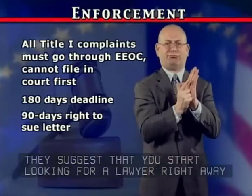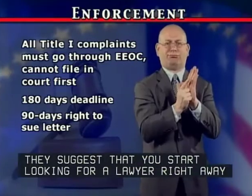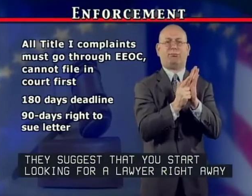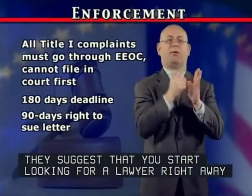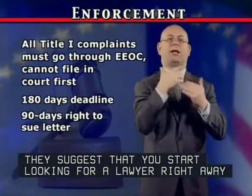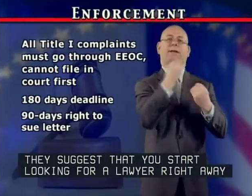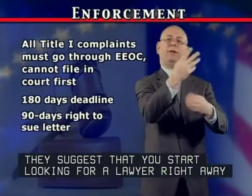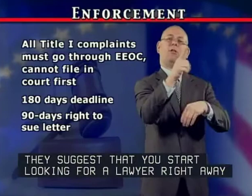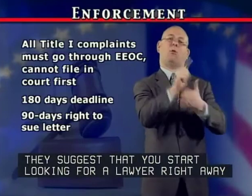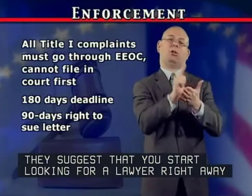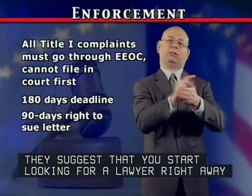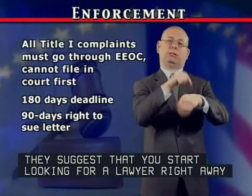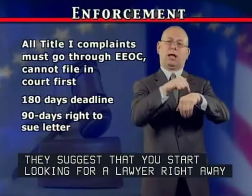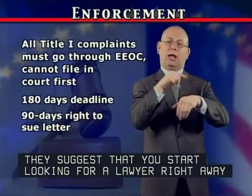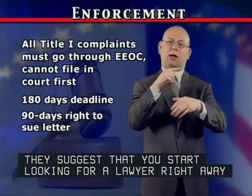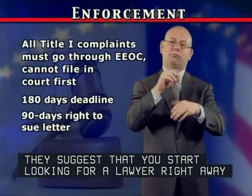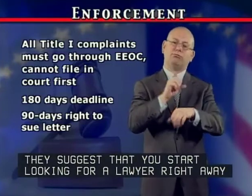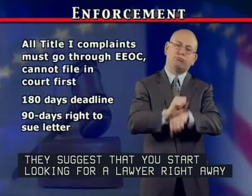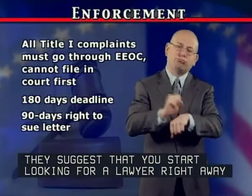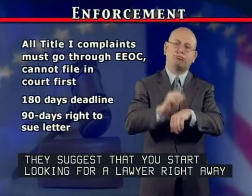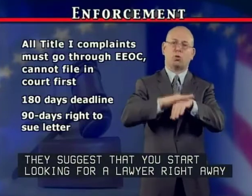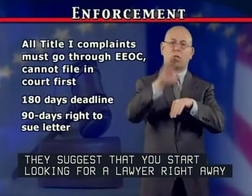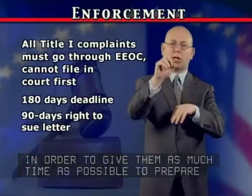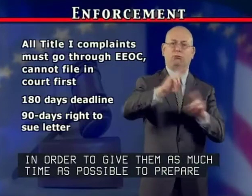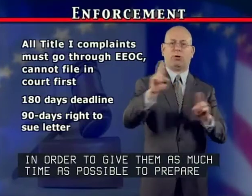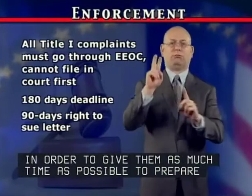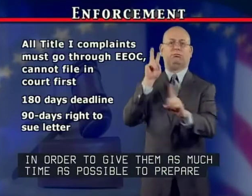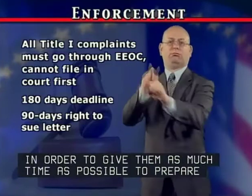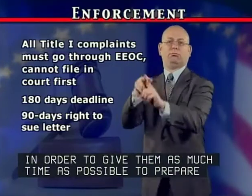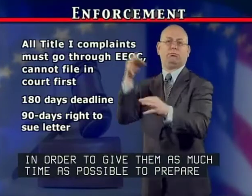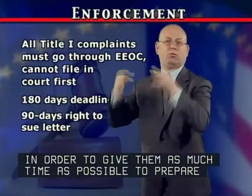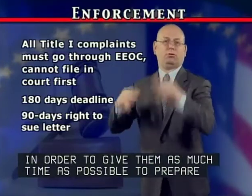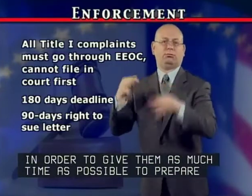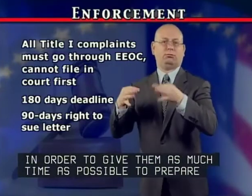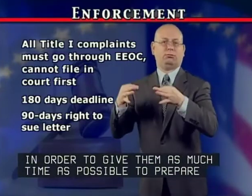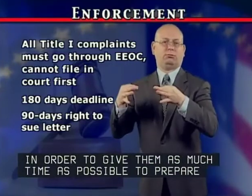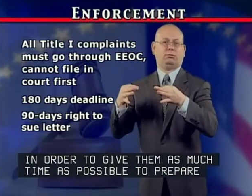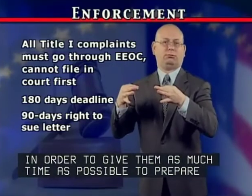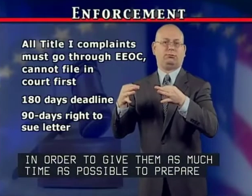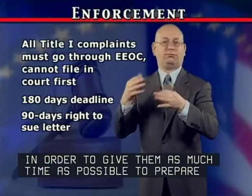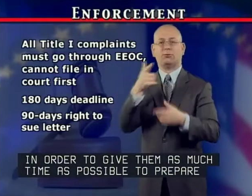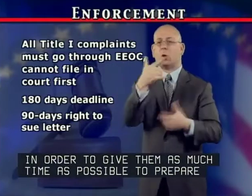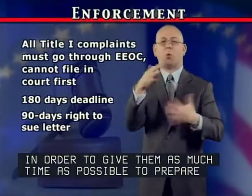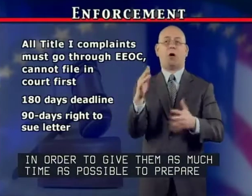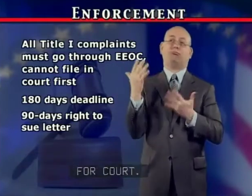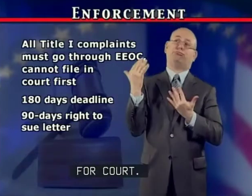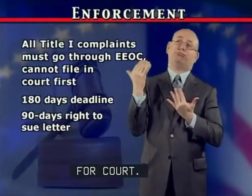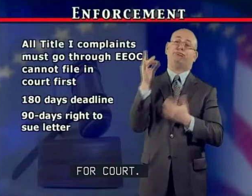They suggest that you start looking for a lawyer right away in order to give them as much time as possible to prepare for